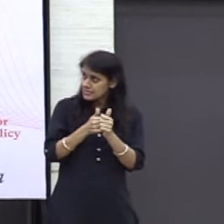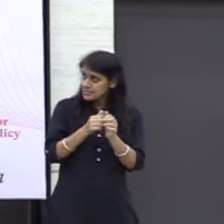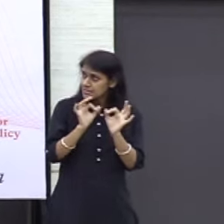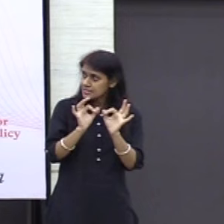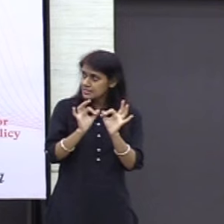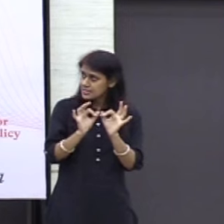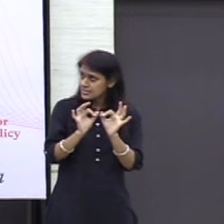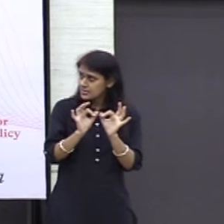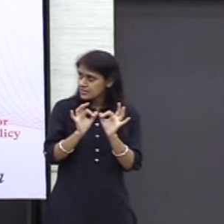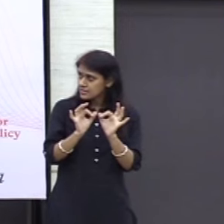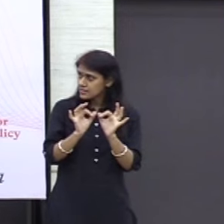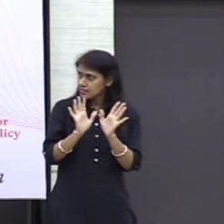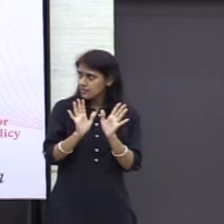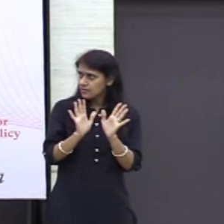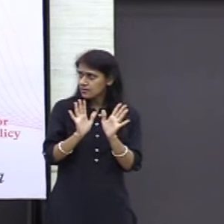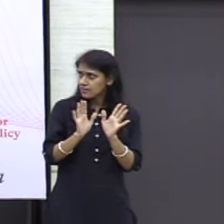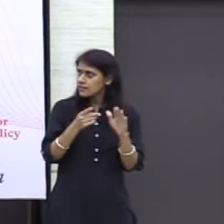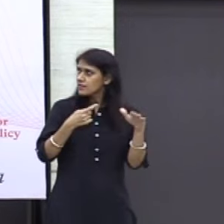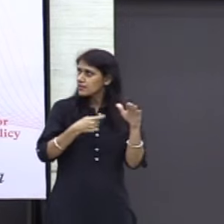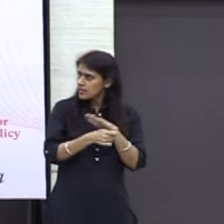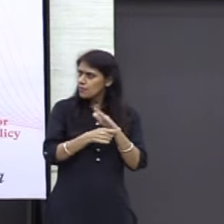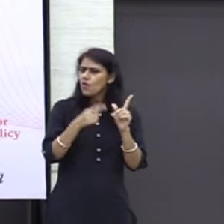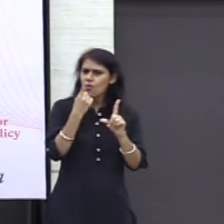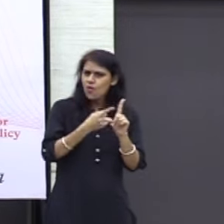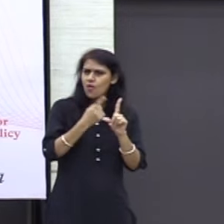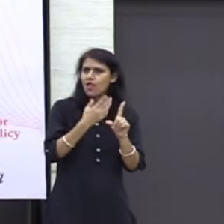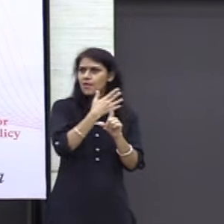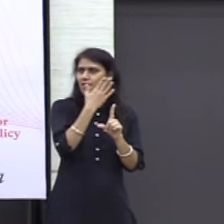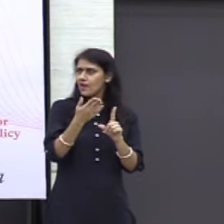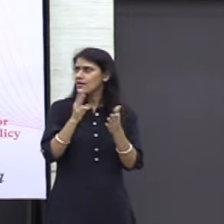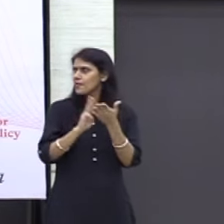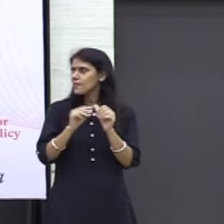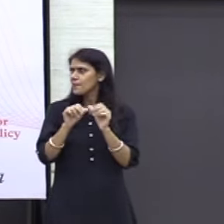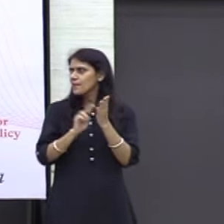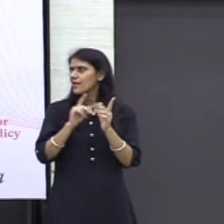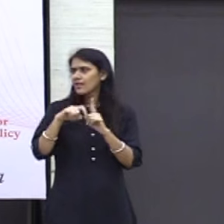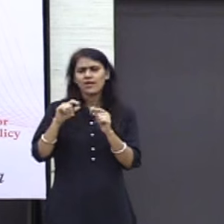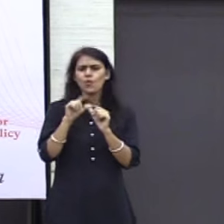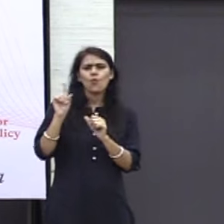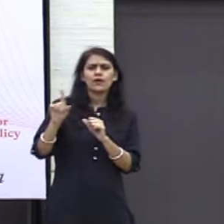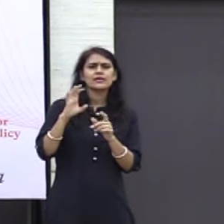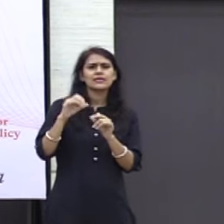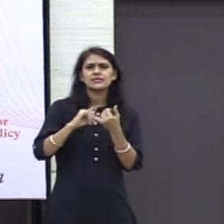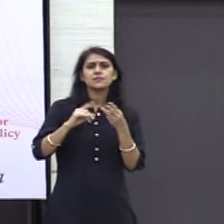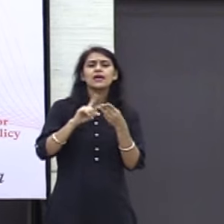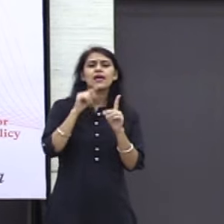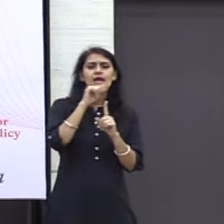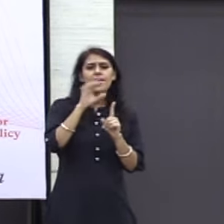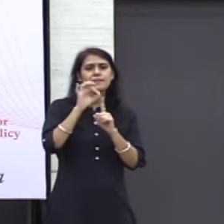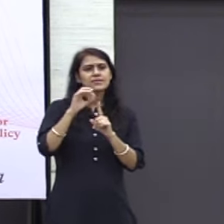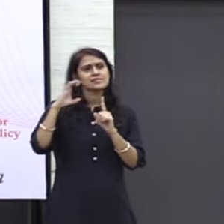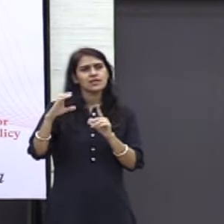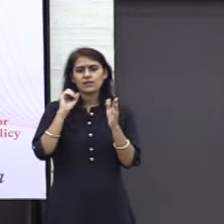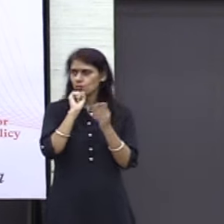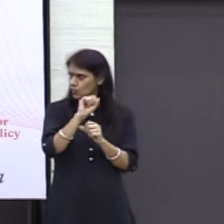law? Have we wiped out our criminal jurisprudence of so many years? Maybe not Menaka Gandhi, because that's an Article 21 case, but say the IPC, the settled jurisprudence